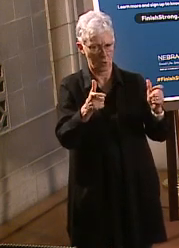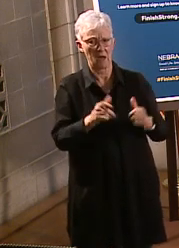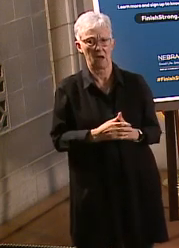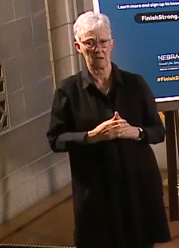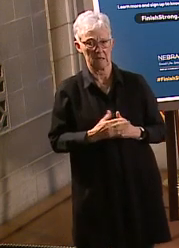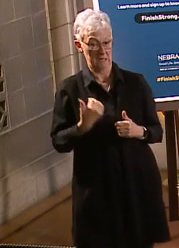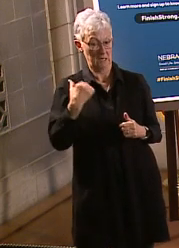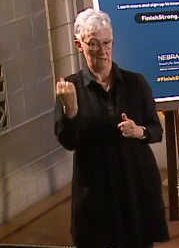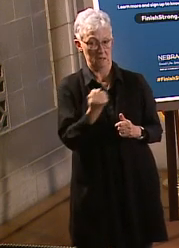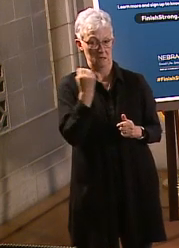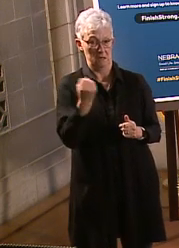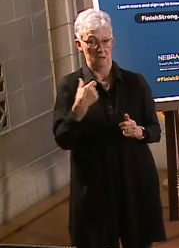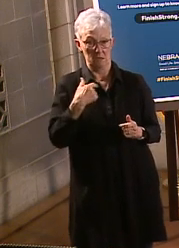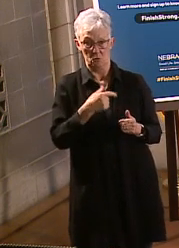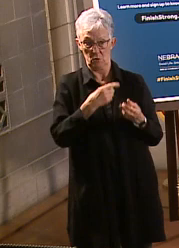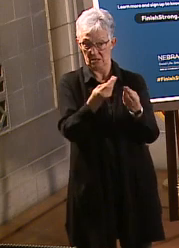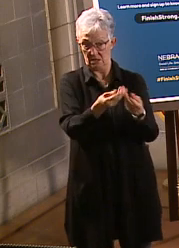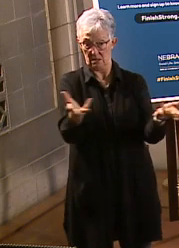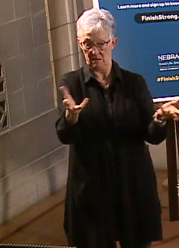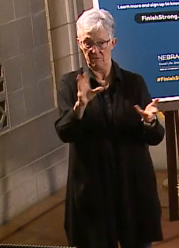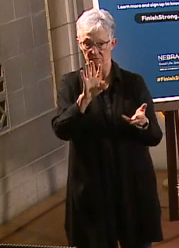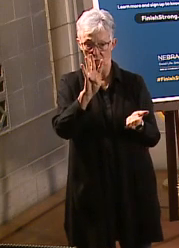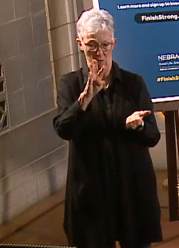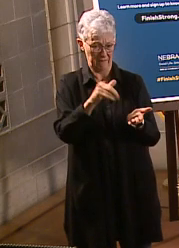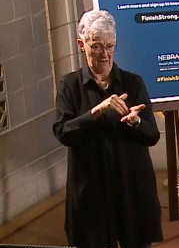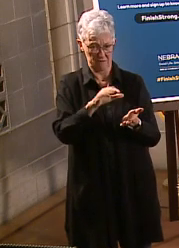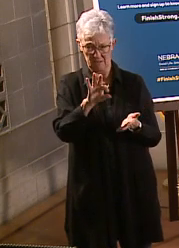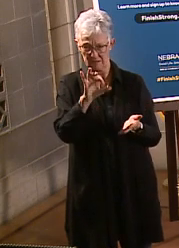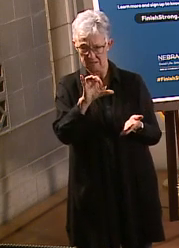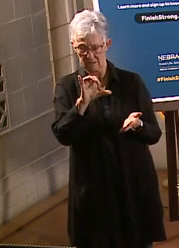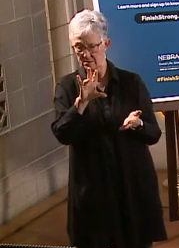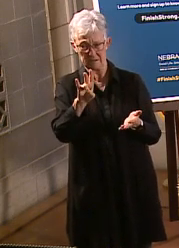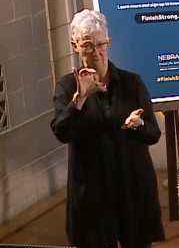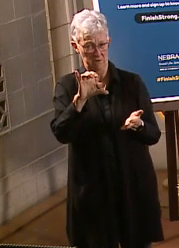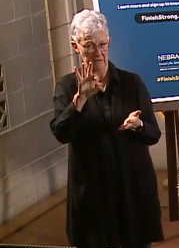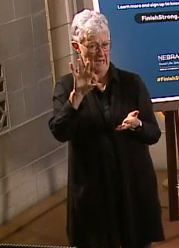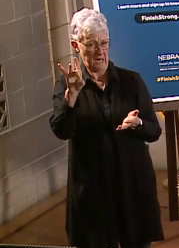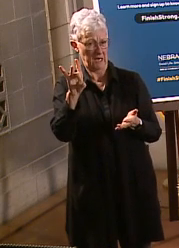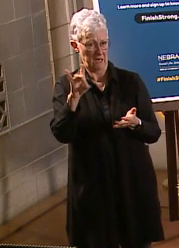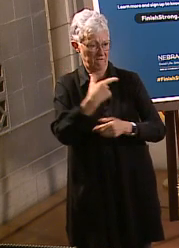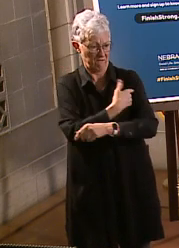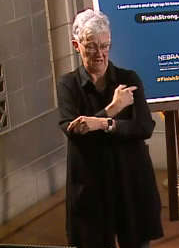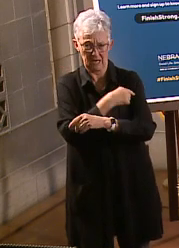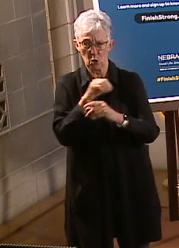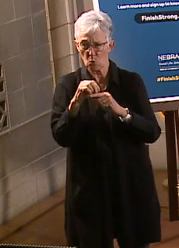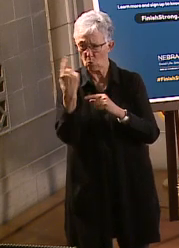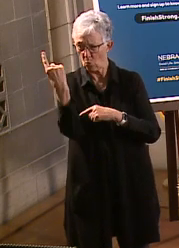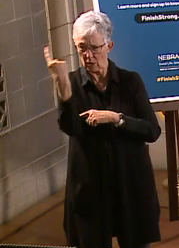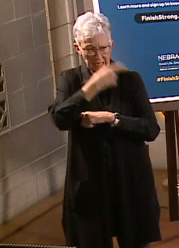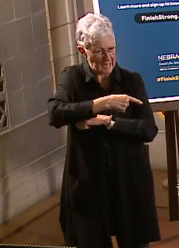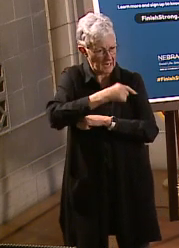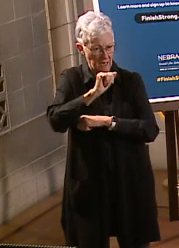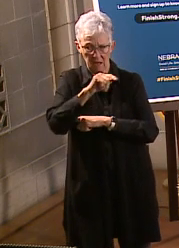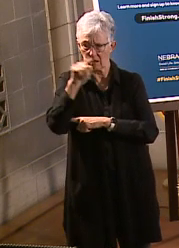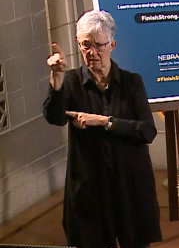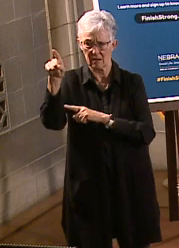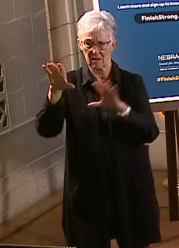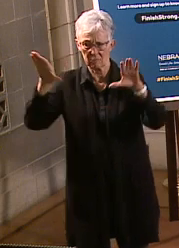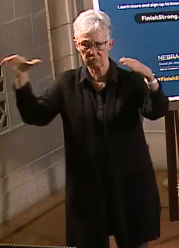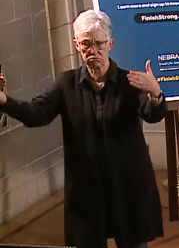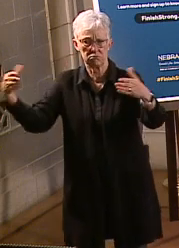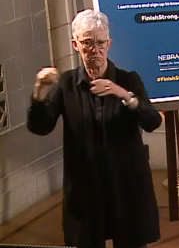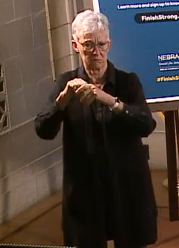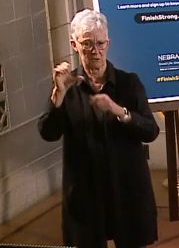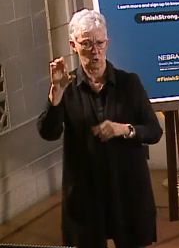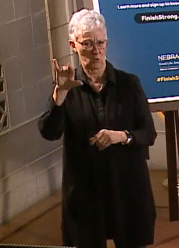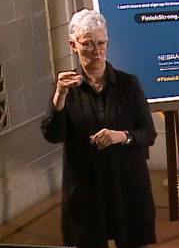delivered 4,798 vaccines in one day at that mass vaccination clinic we had at Creighton University. And